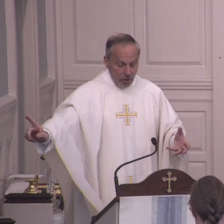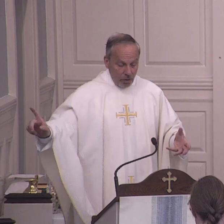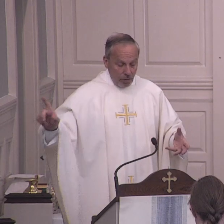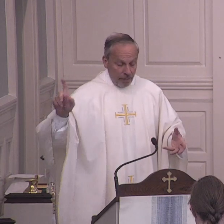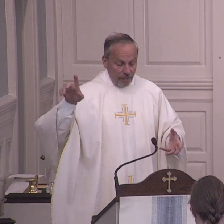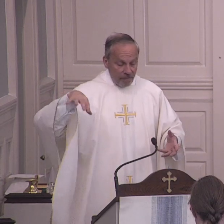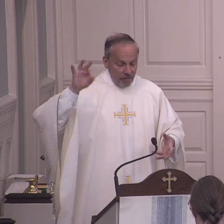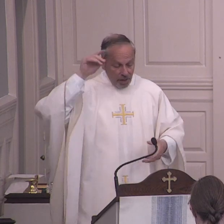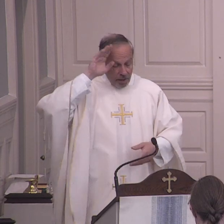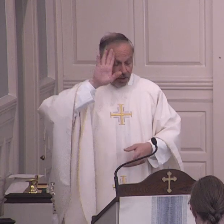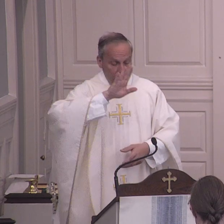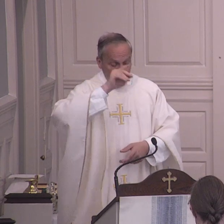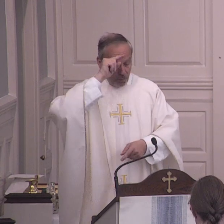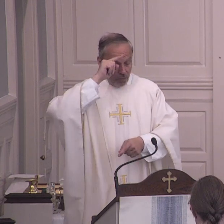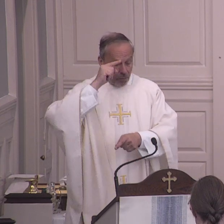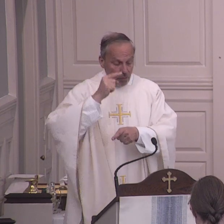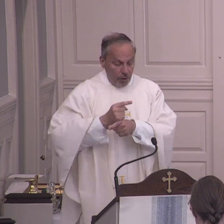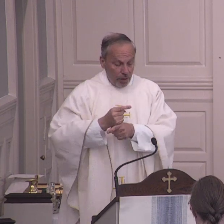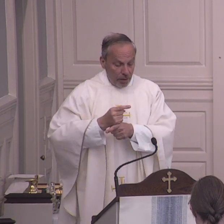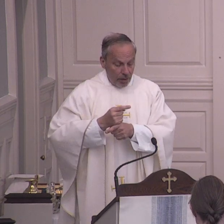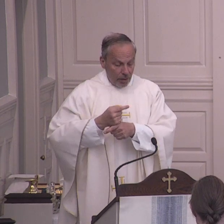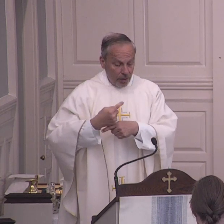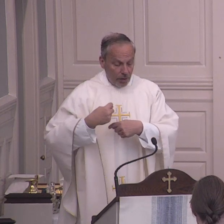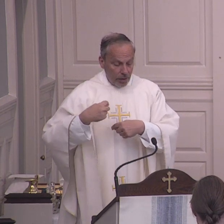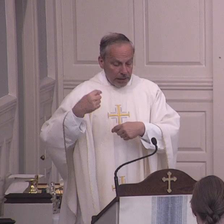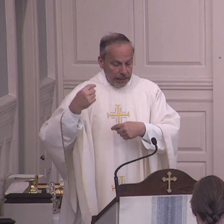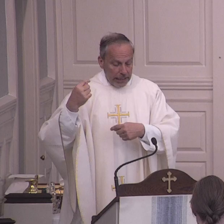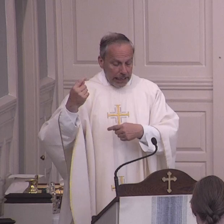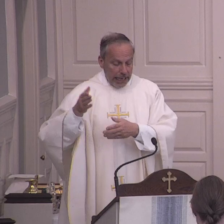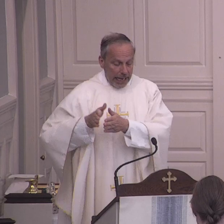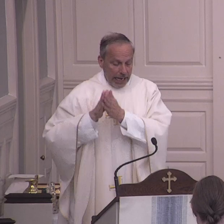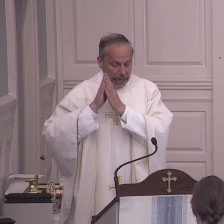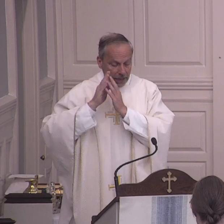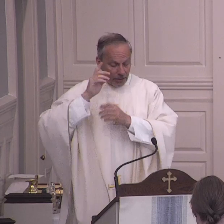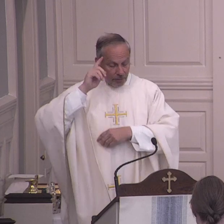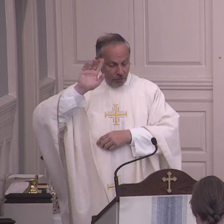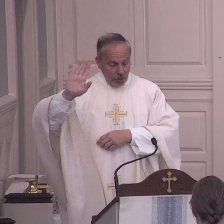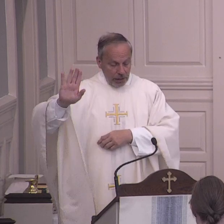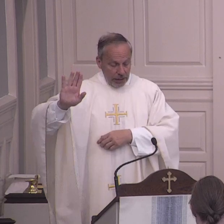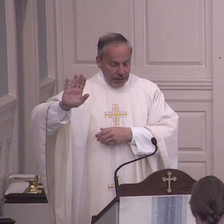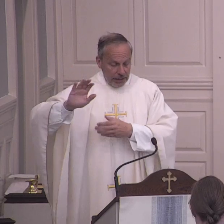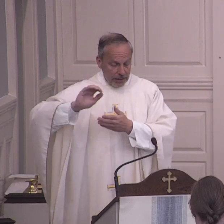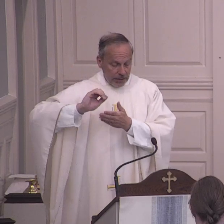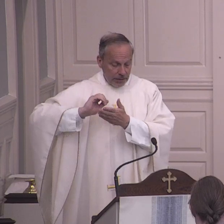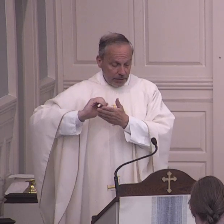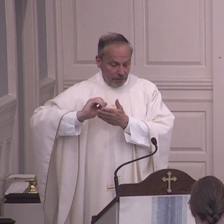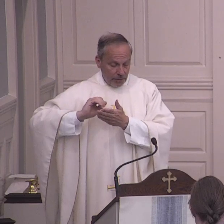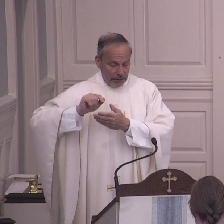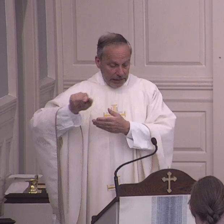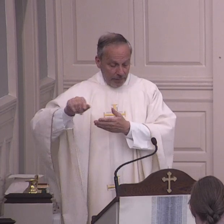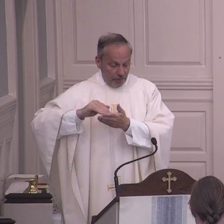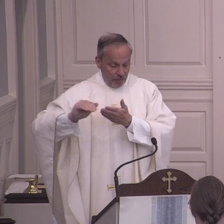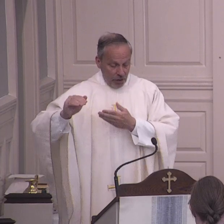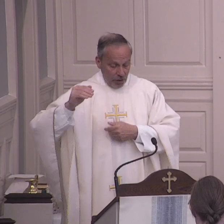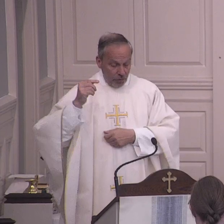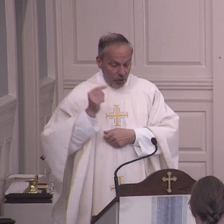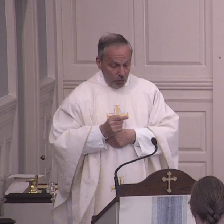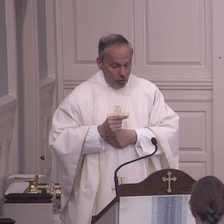leave your gift there at the altar. Go first and be reconciled with your